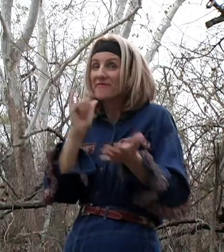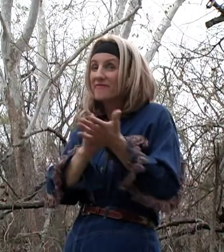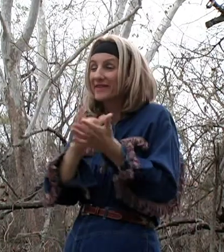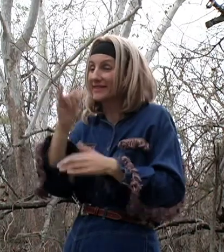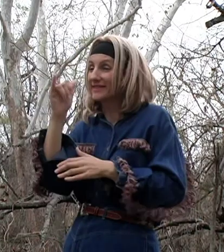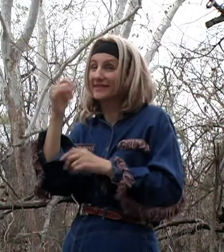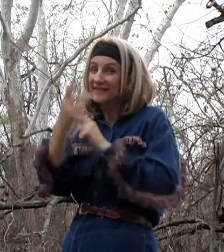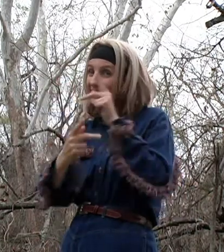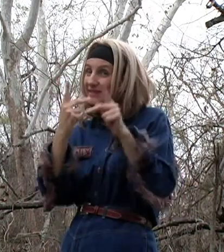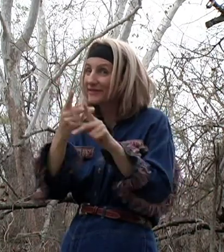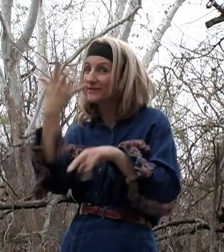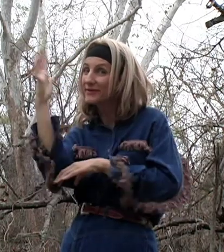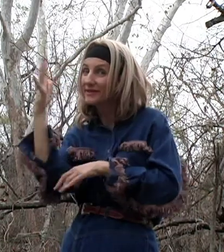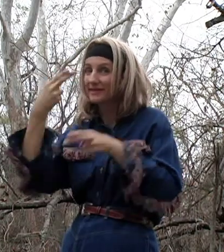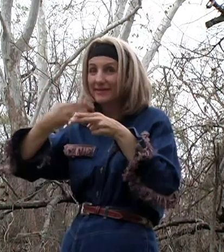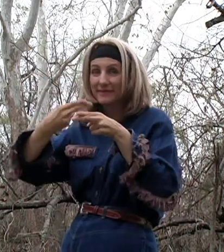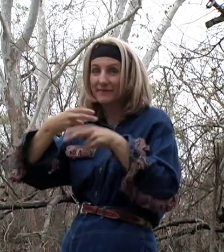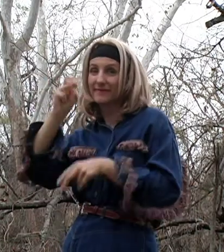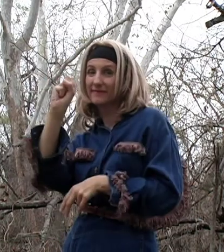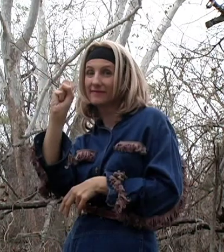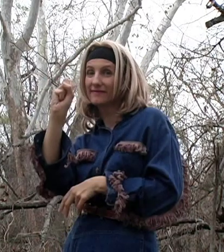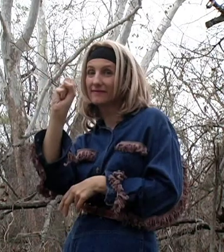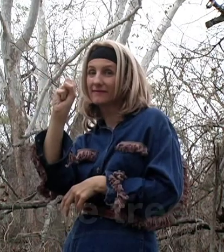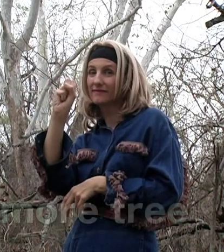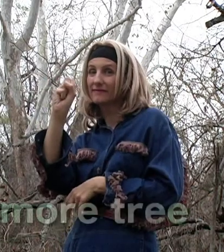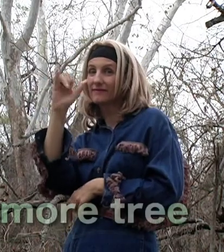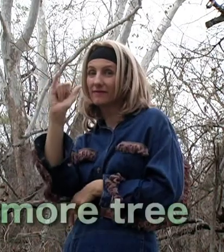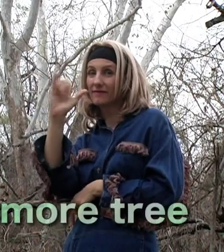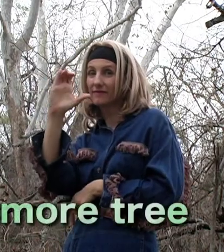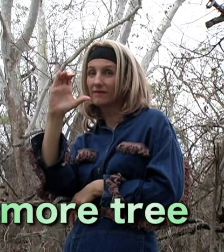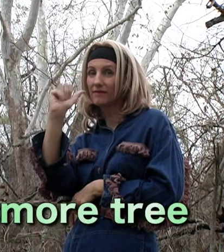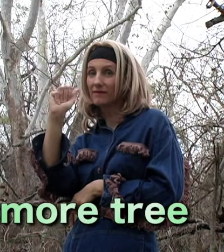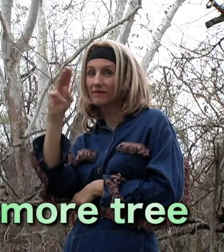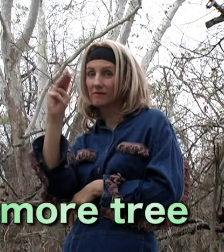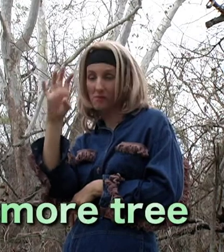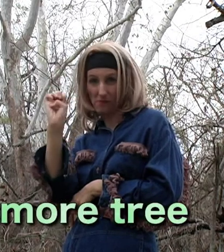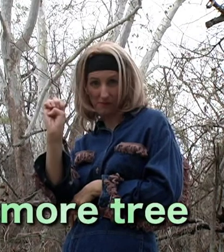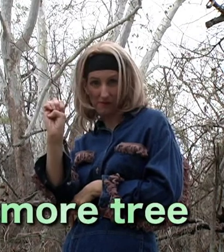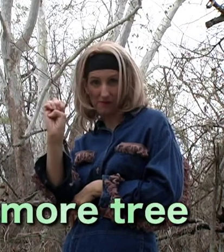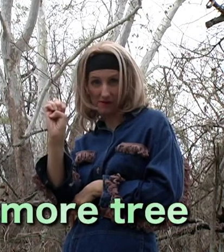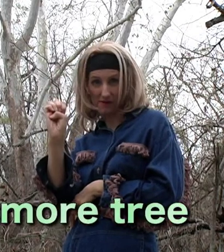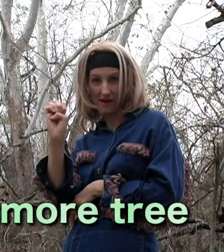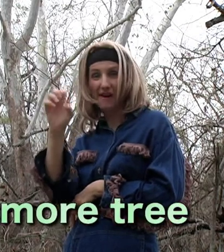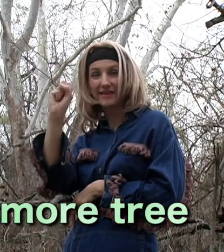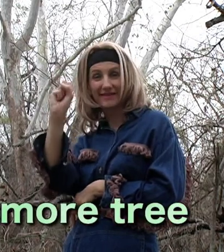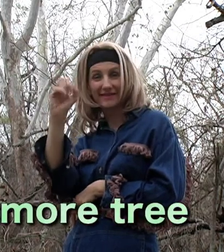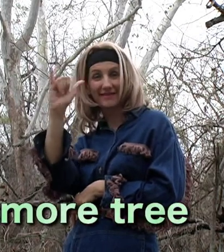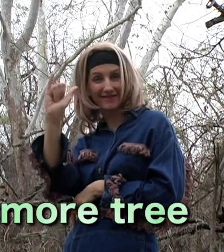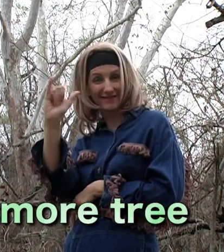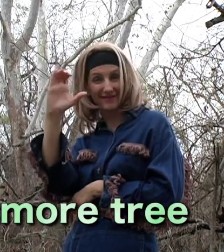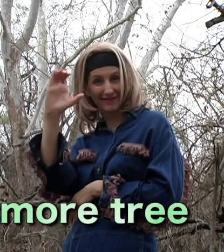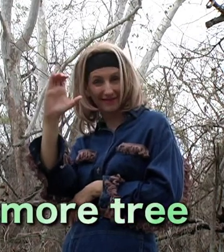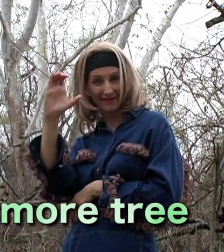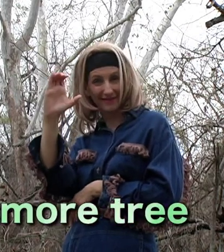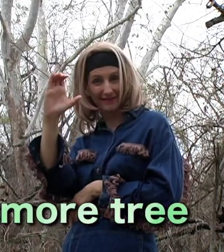And what was that kind of tree? It was a sycamore tree. A